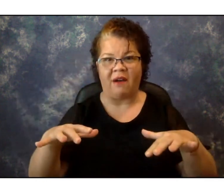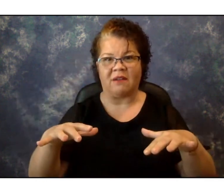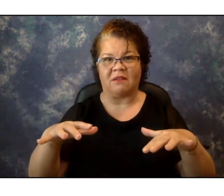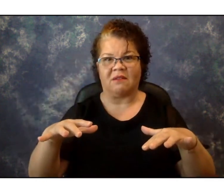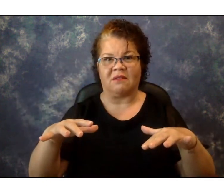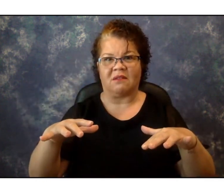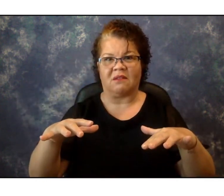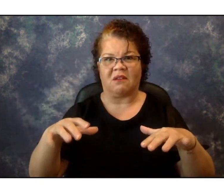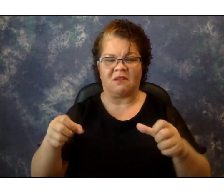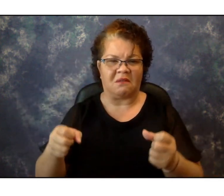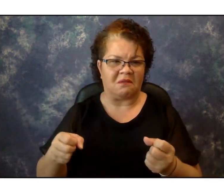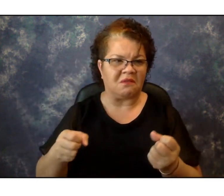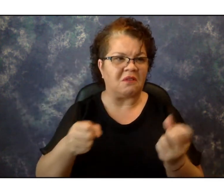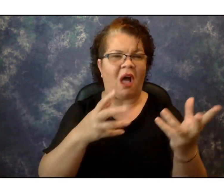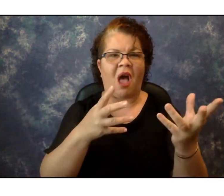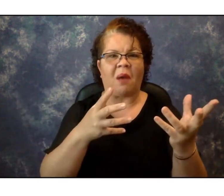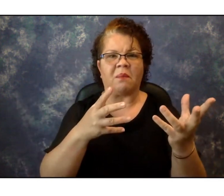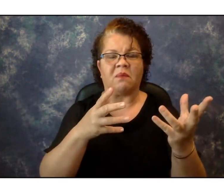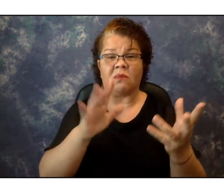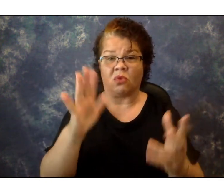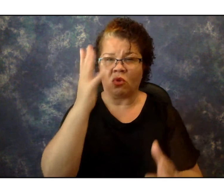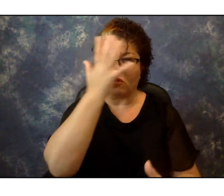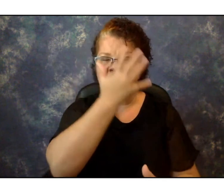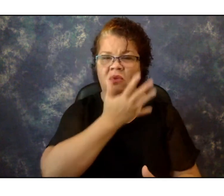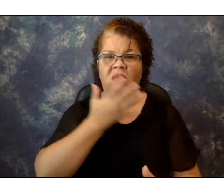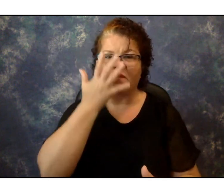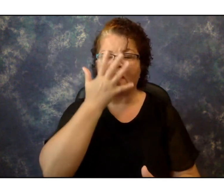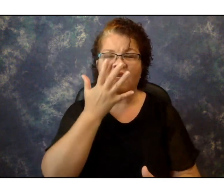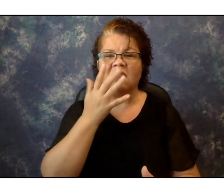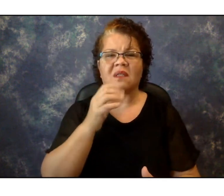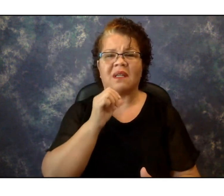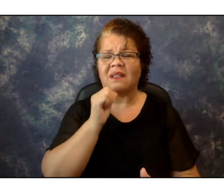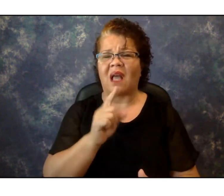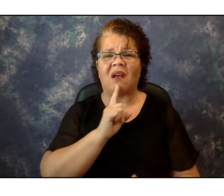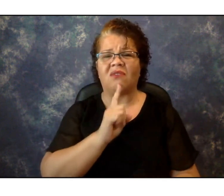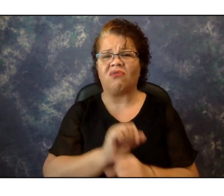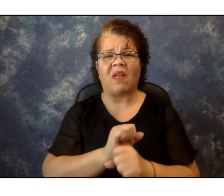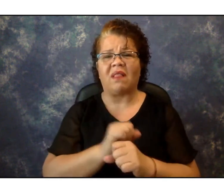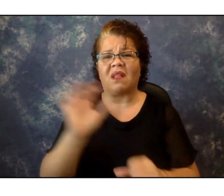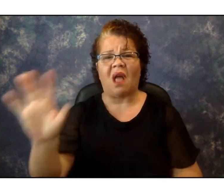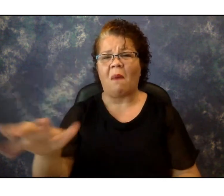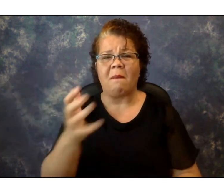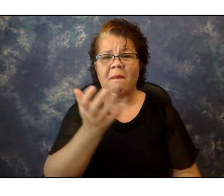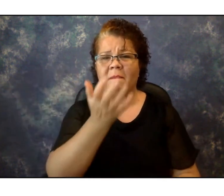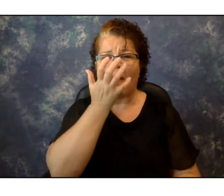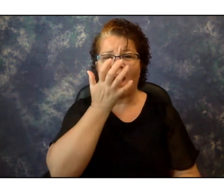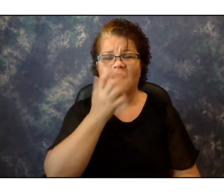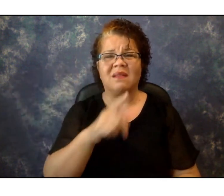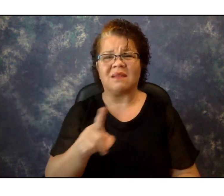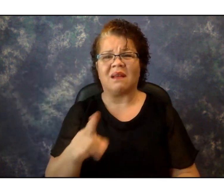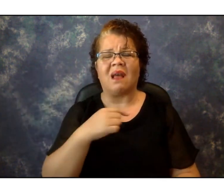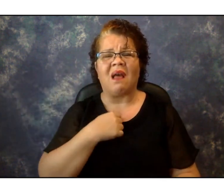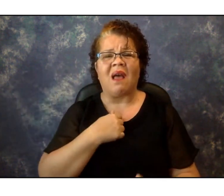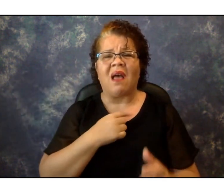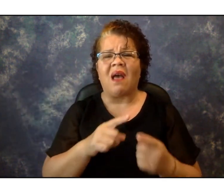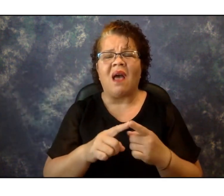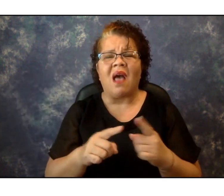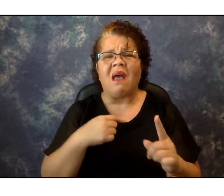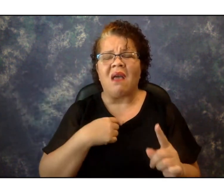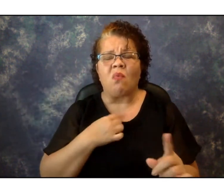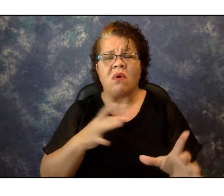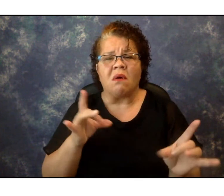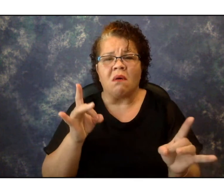dredged, your face not even a mask, a marred, unspared, sightless stump. All your